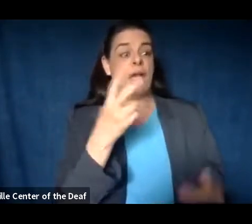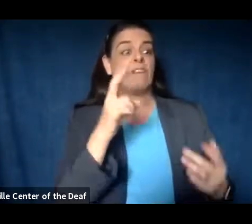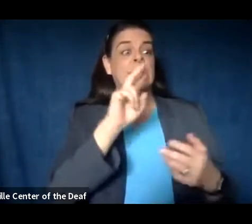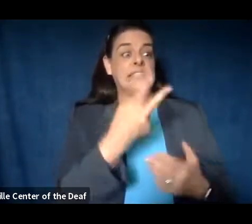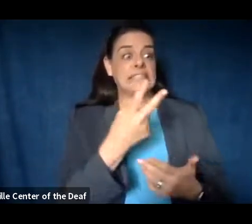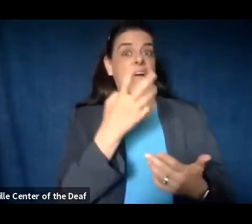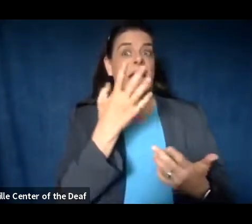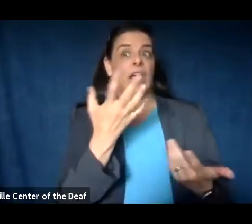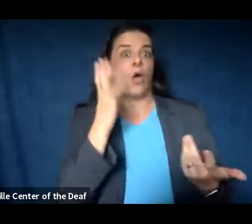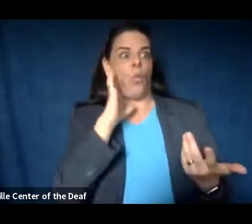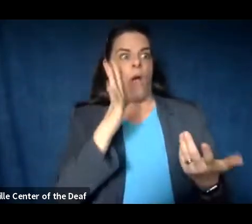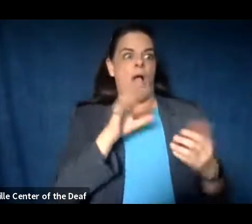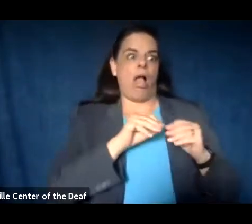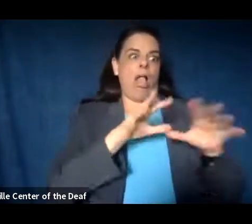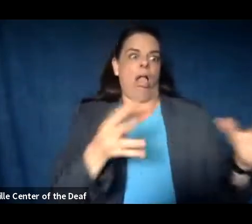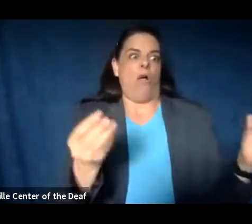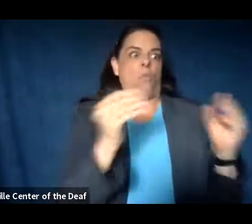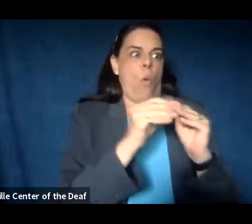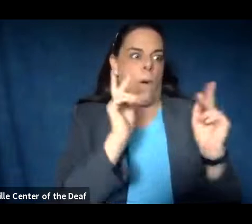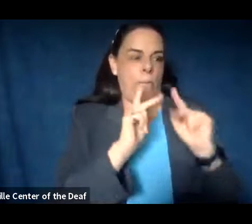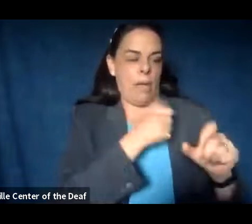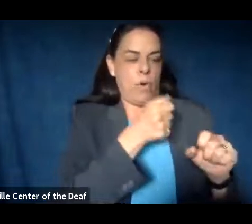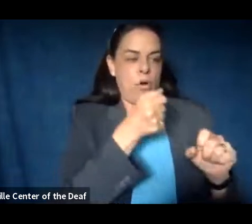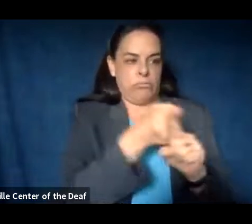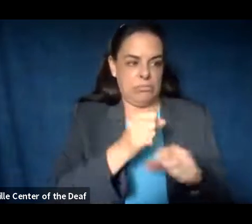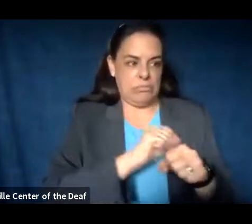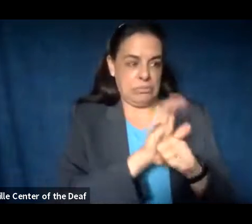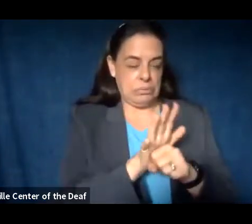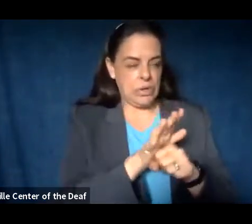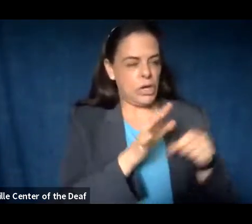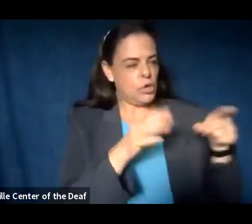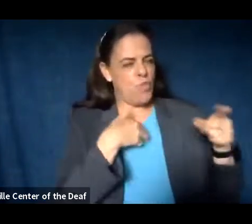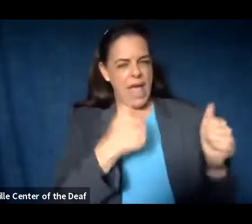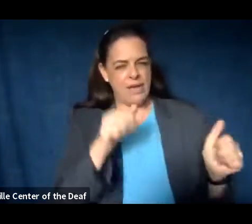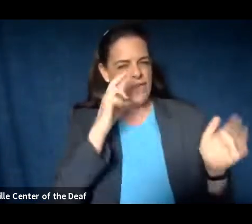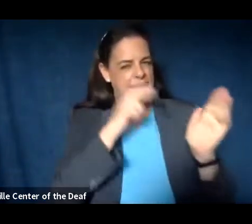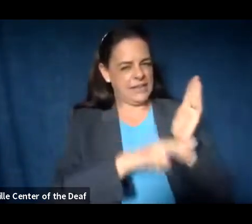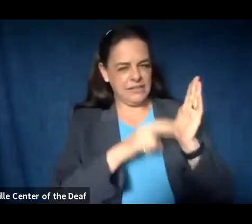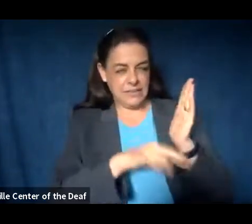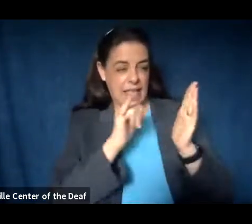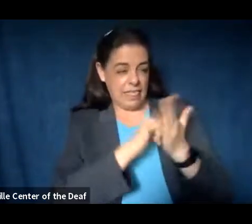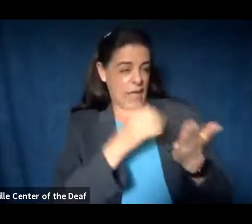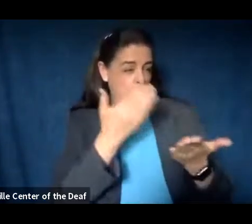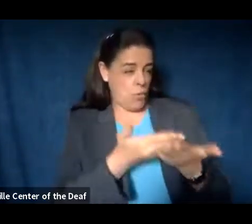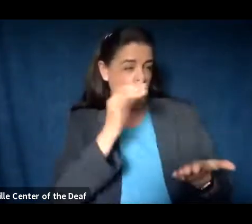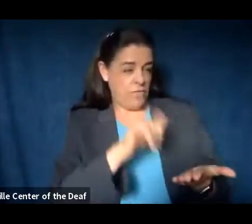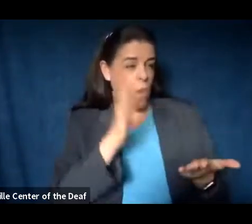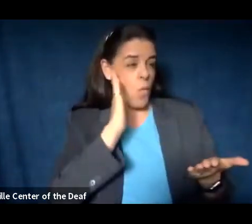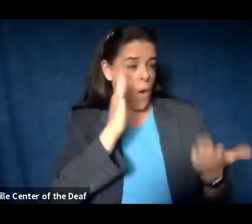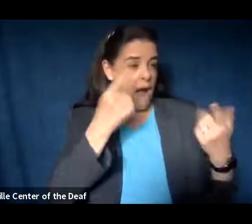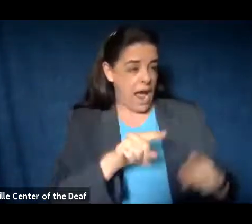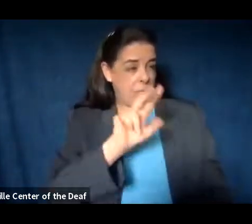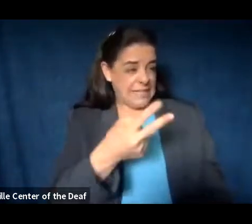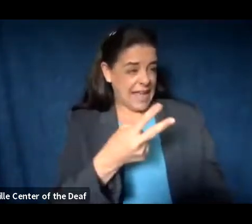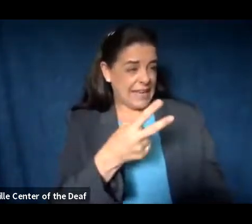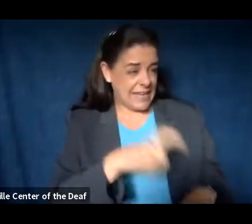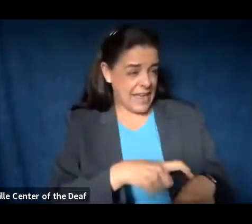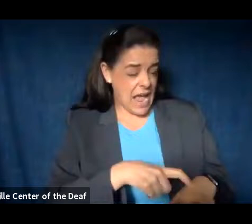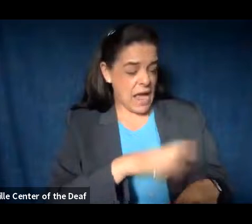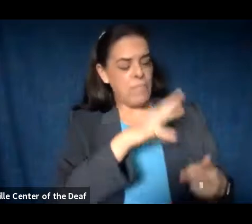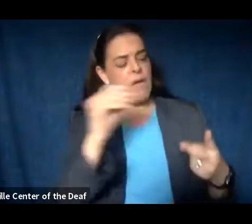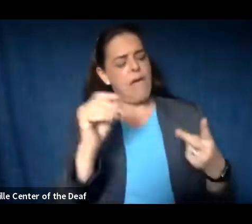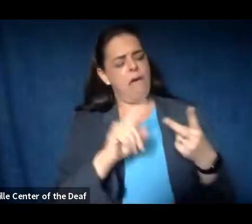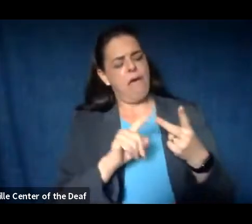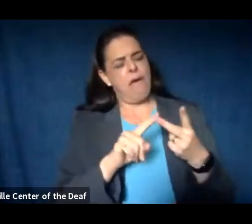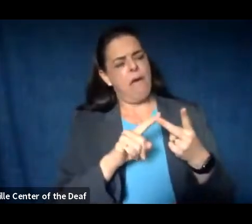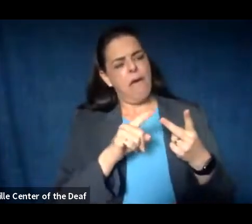year. Is there any research indicating a second wave of COVID-19? And then there's a second part, what could influence whether